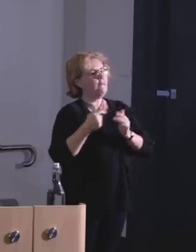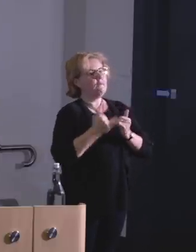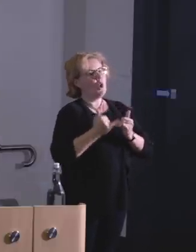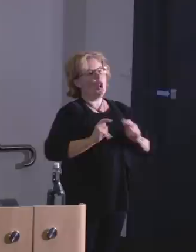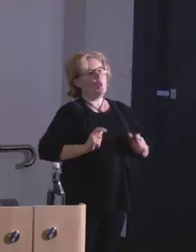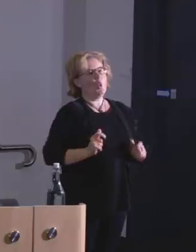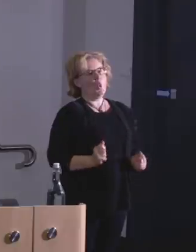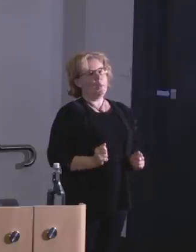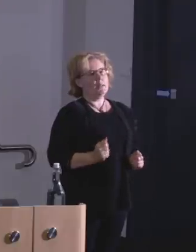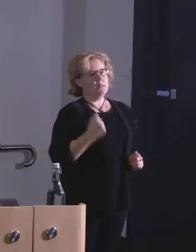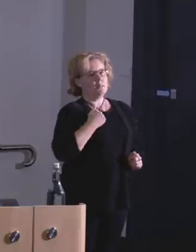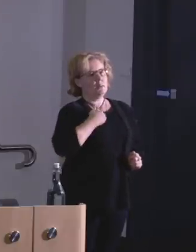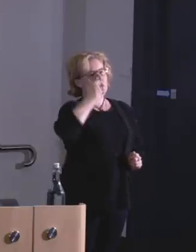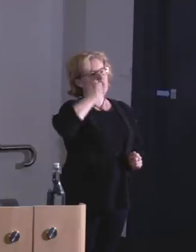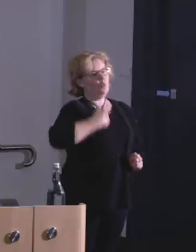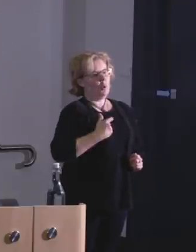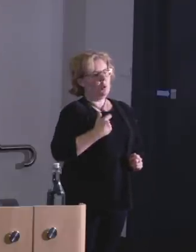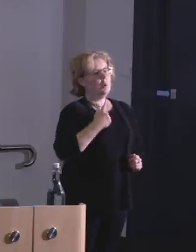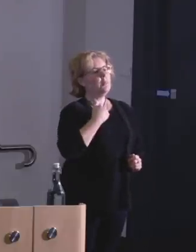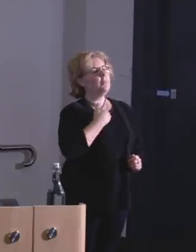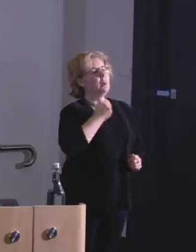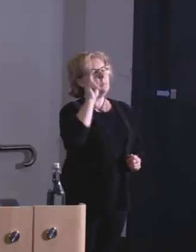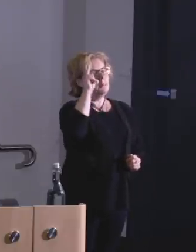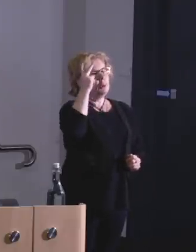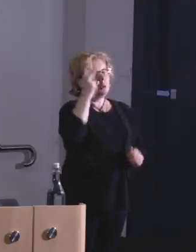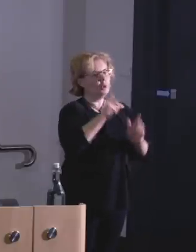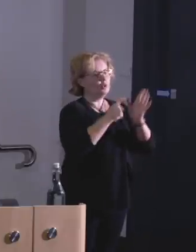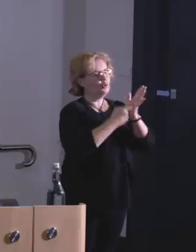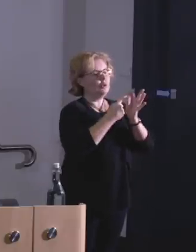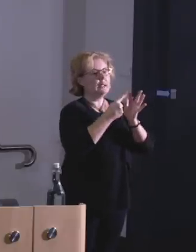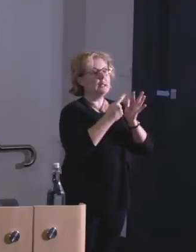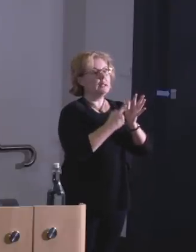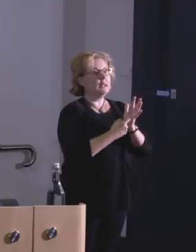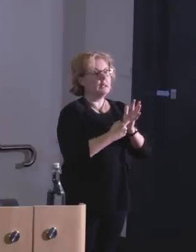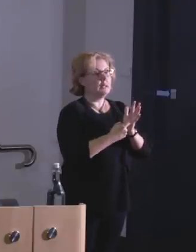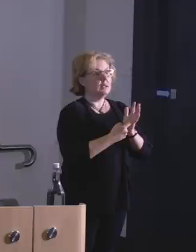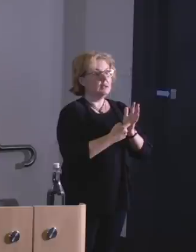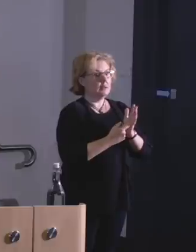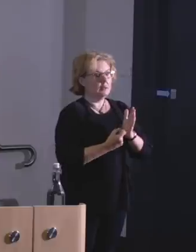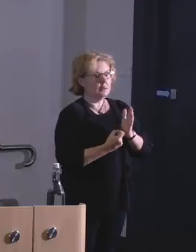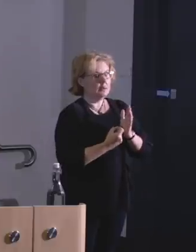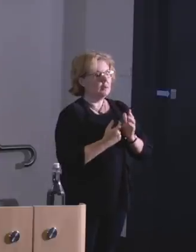and in terms of my political career, which was a consequence of that,